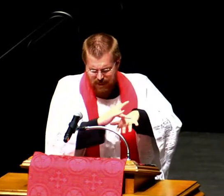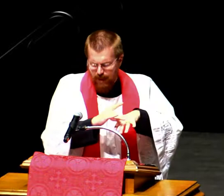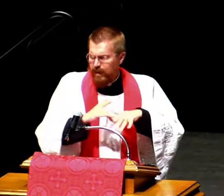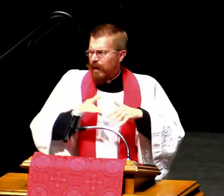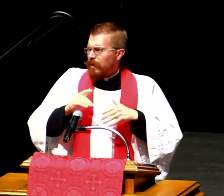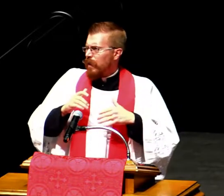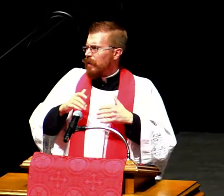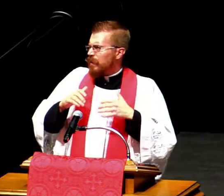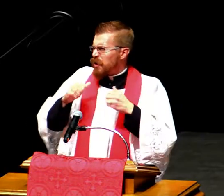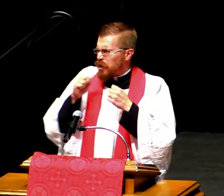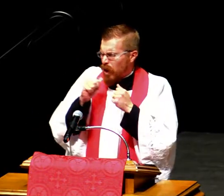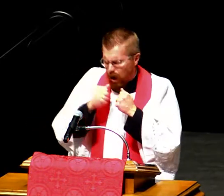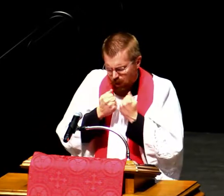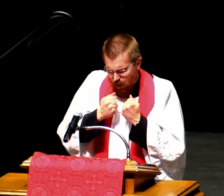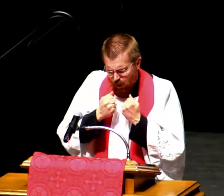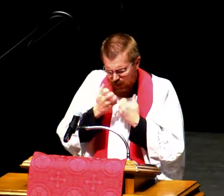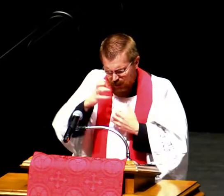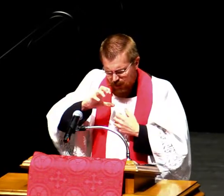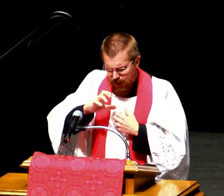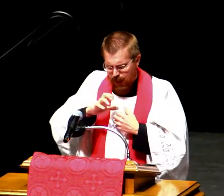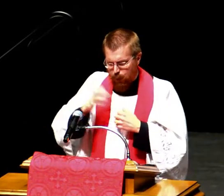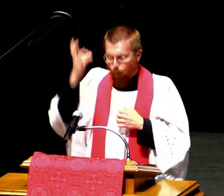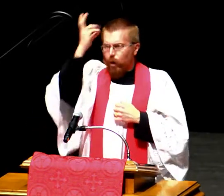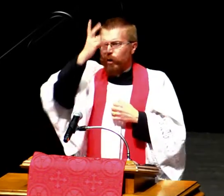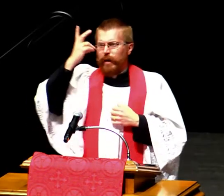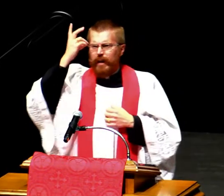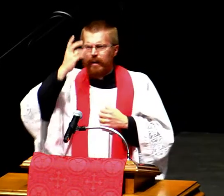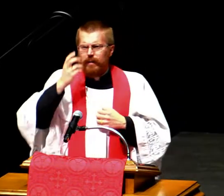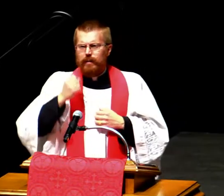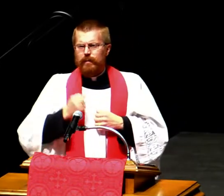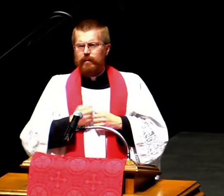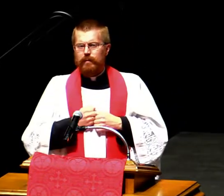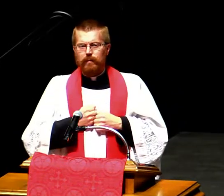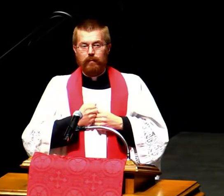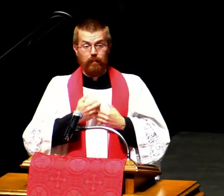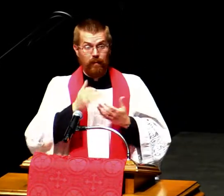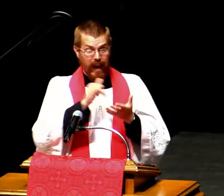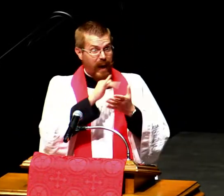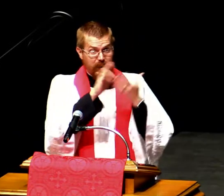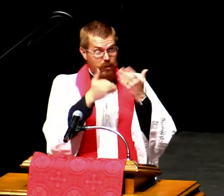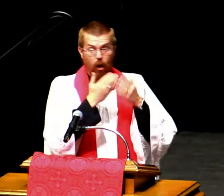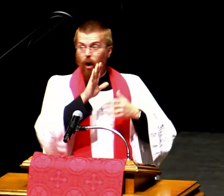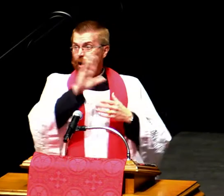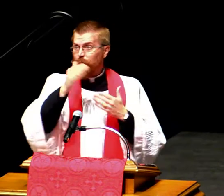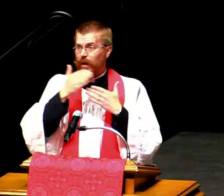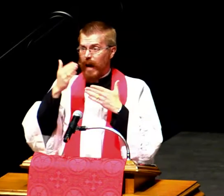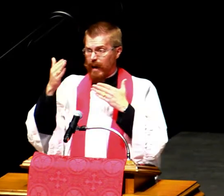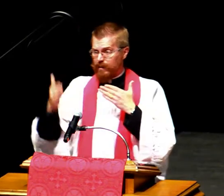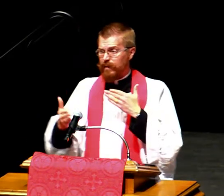and the sorrow and the worry, that is all your end,